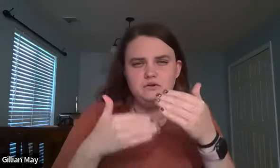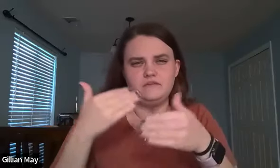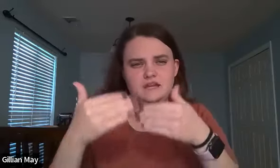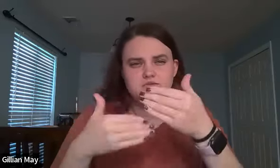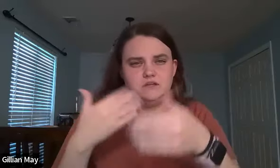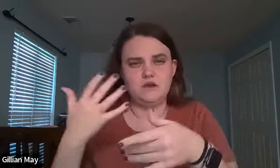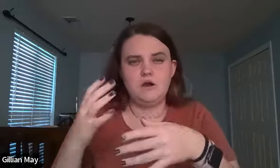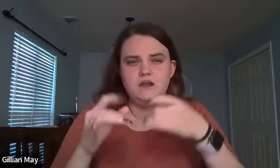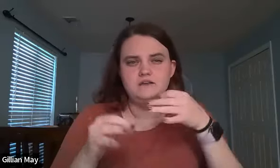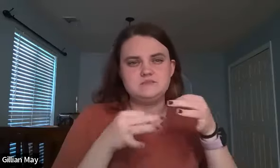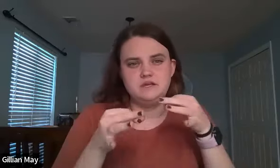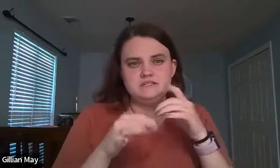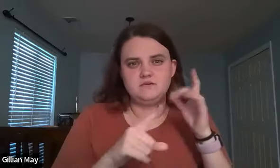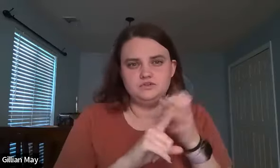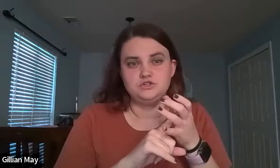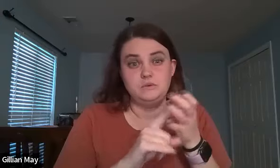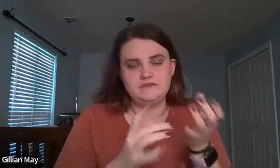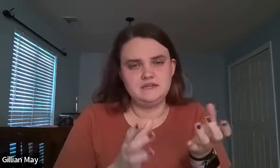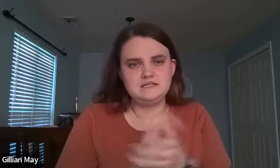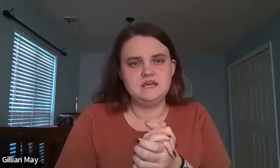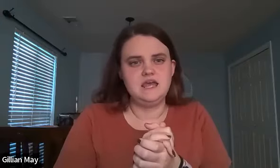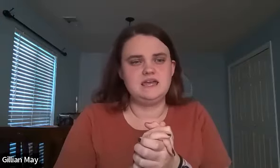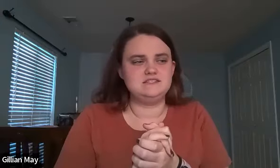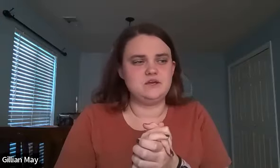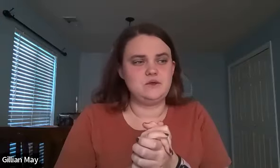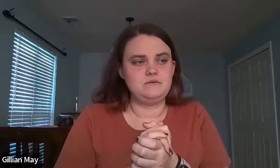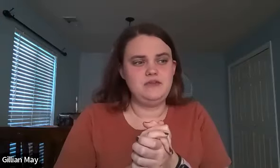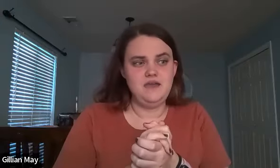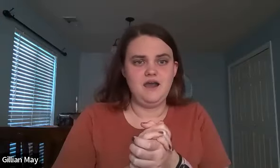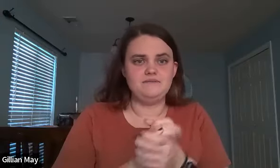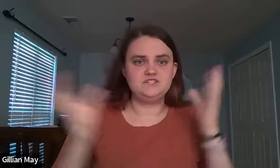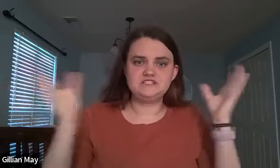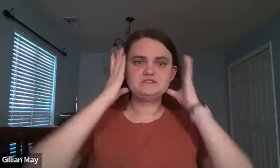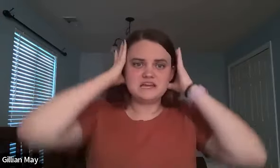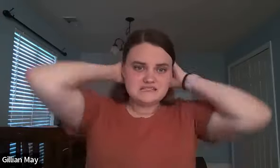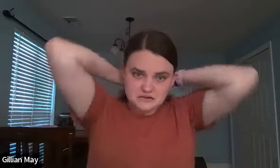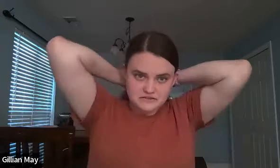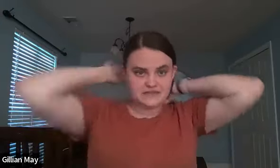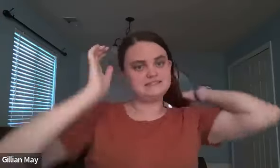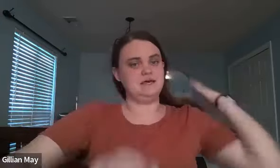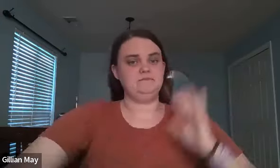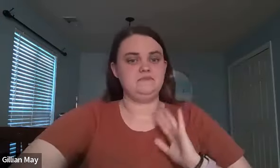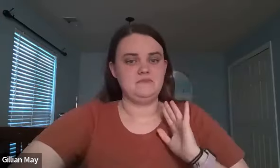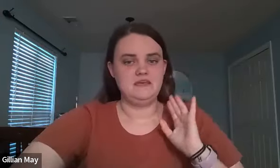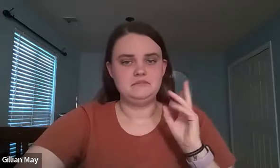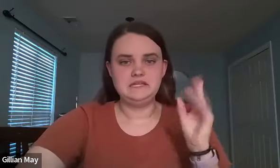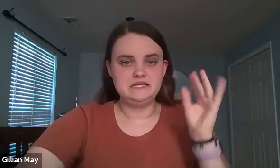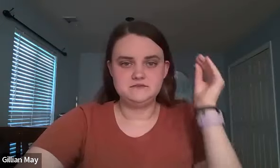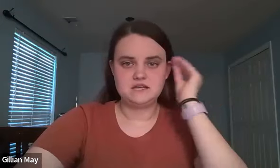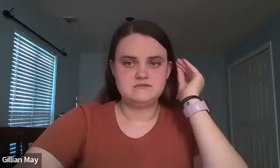learn that as we go. I'll kind of explain deaf culture with it. And so yeah, just those kinds of little things. So please, if you guys have